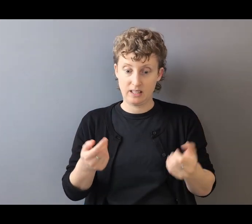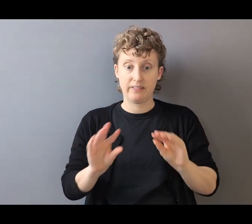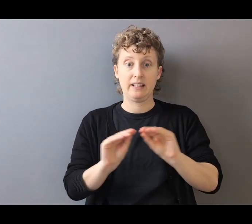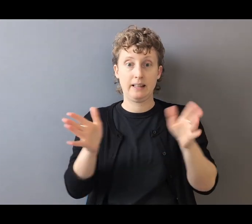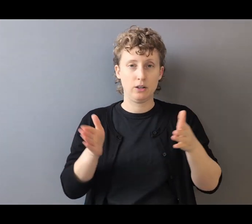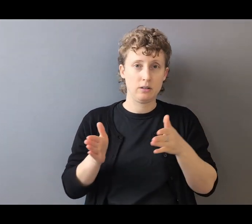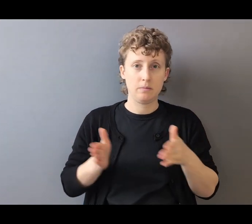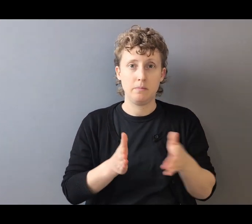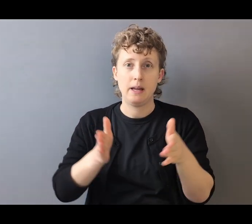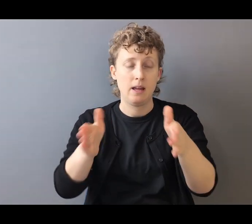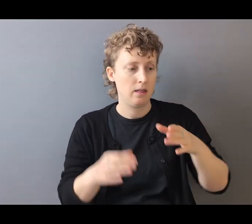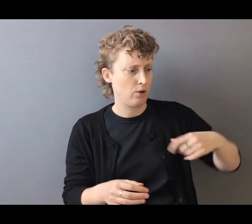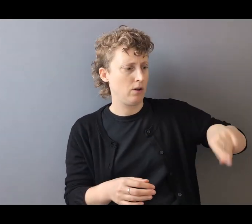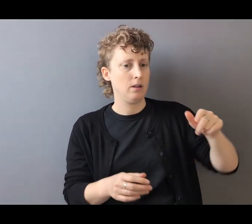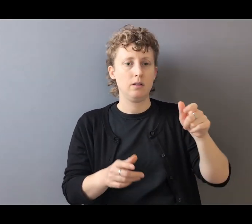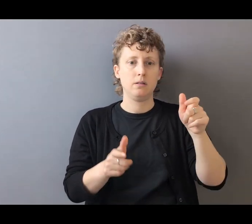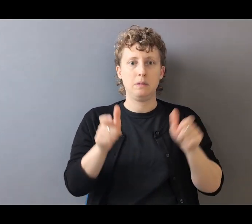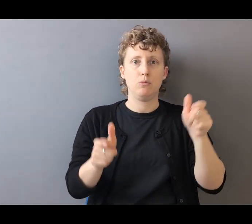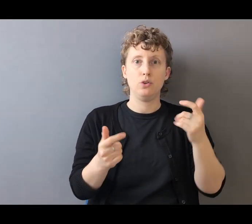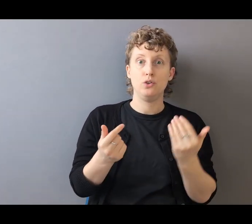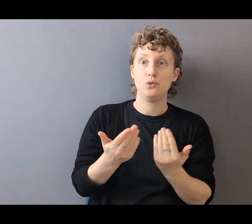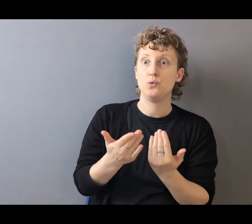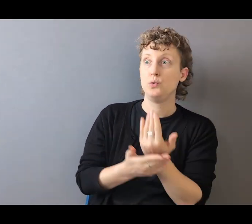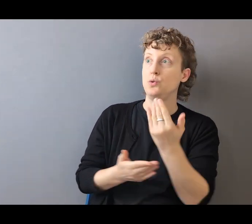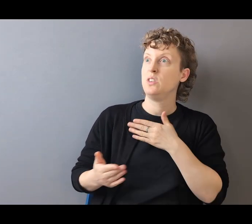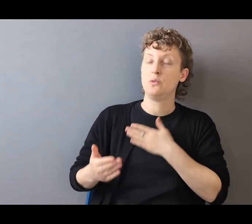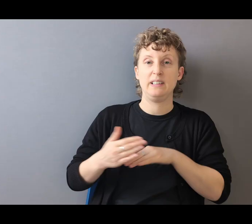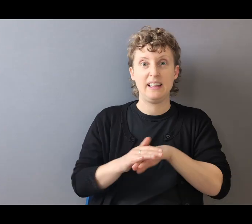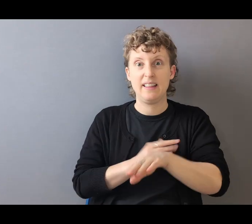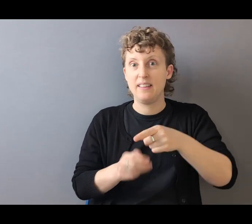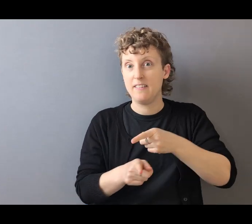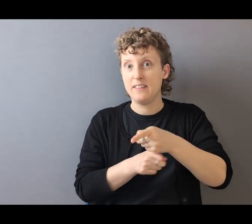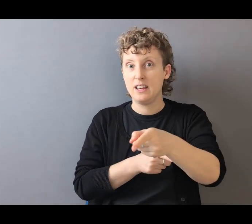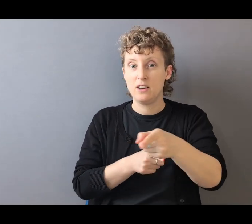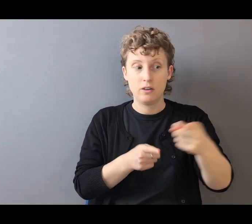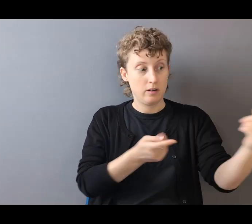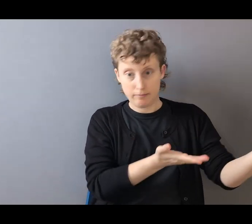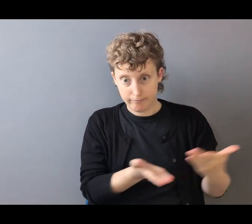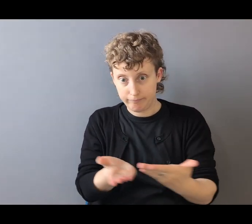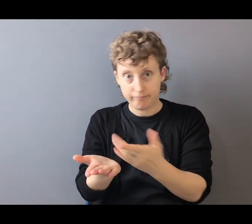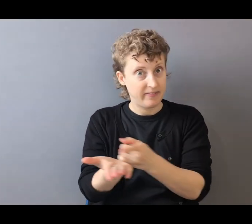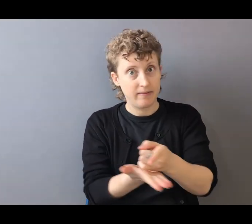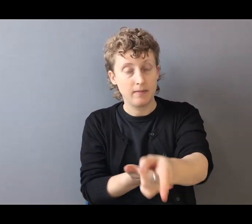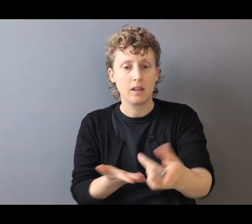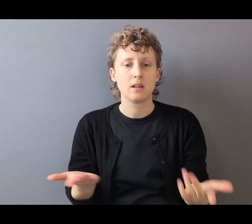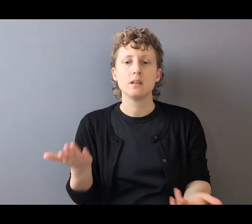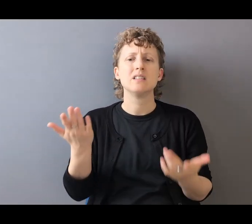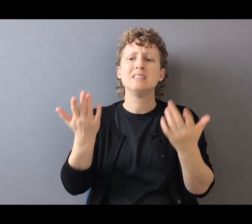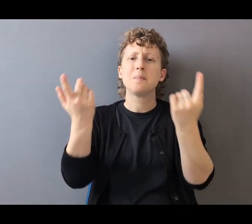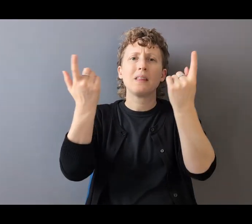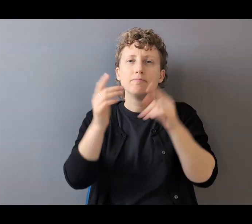these kind of newbies to accessibility. Maybe some clearer guidance could be useful,